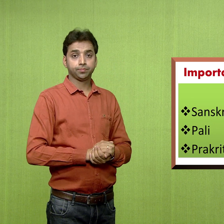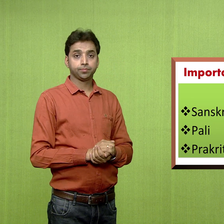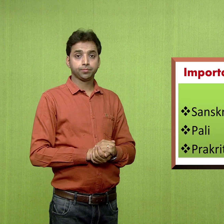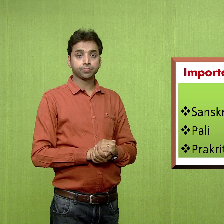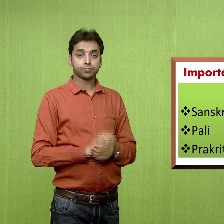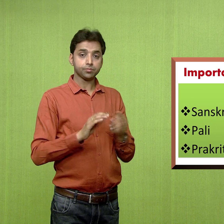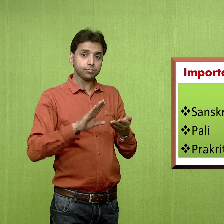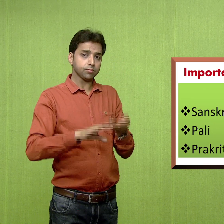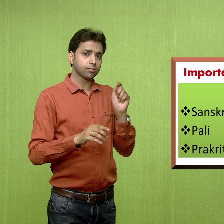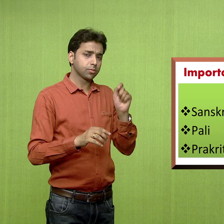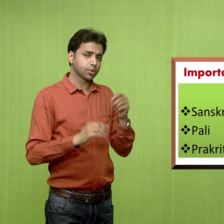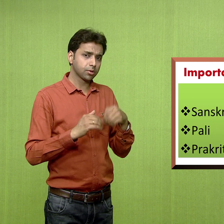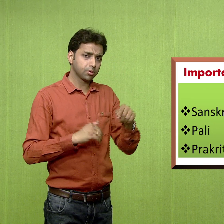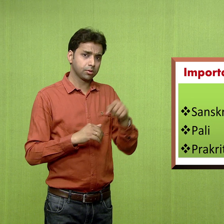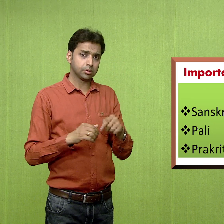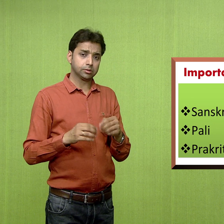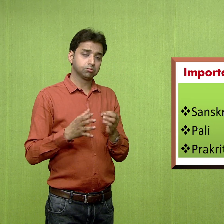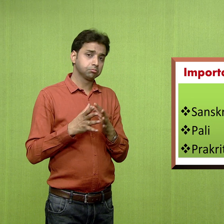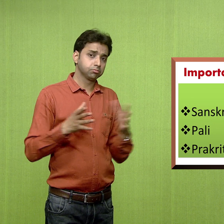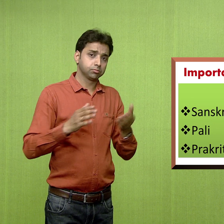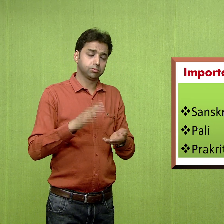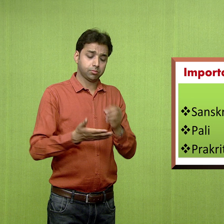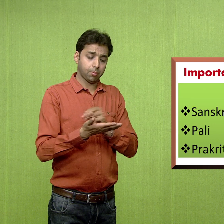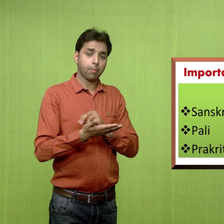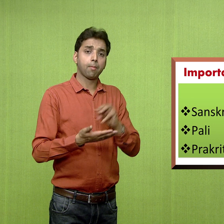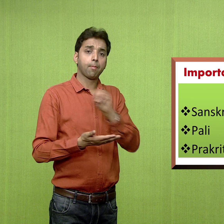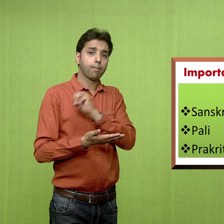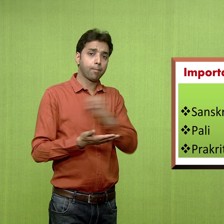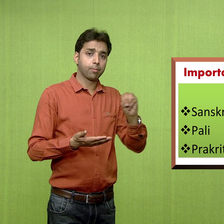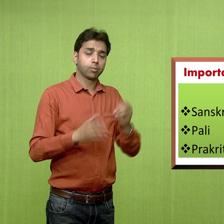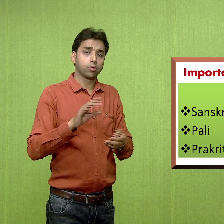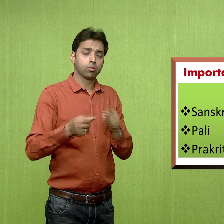It was the chief medium of instruction